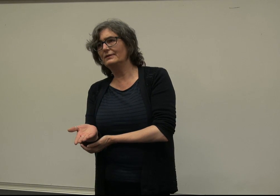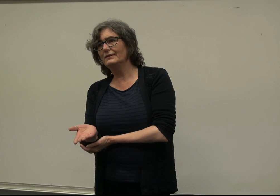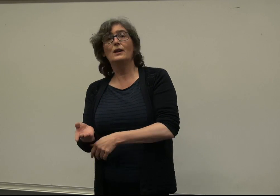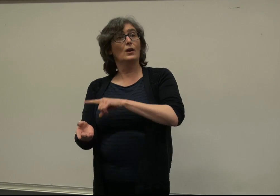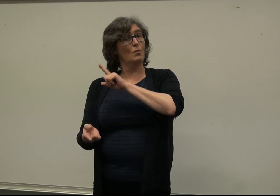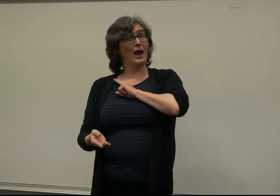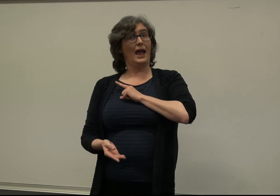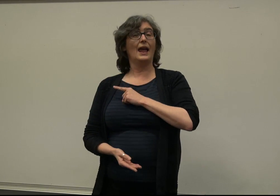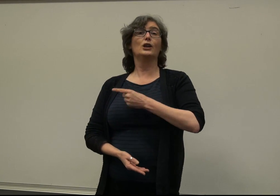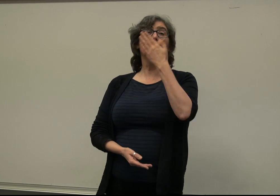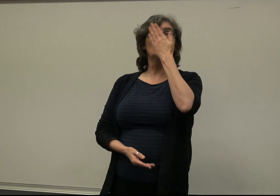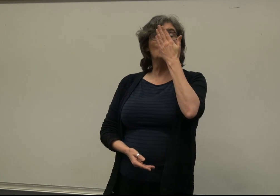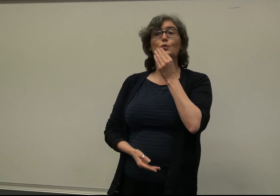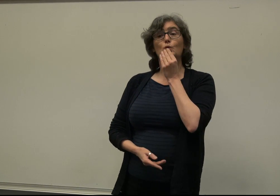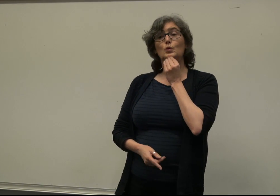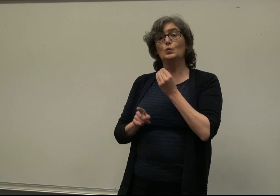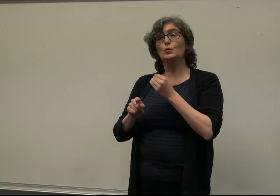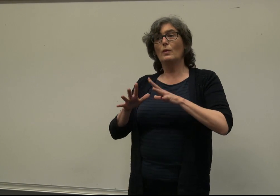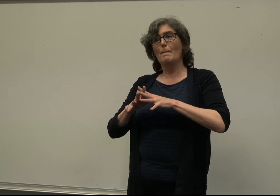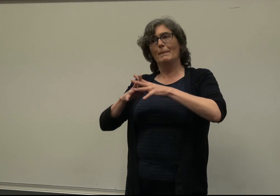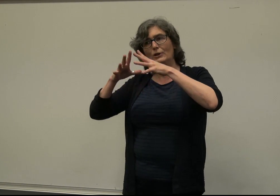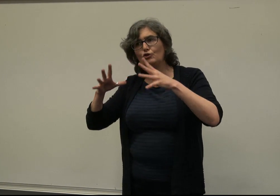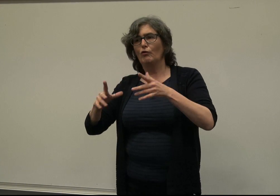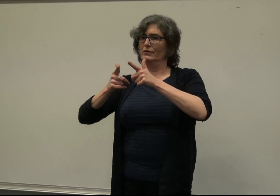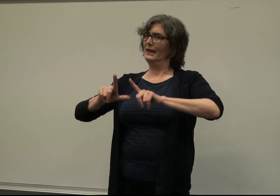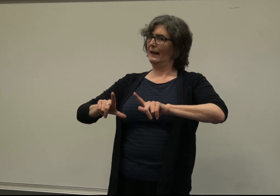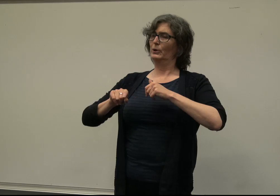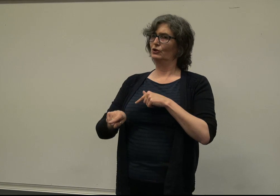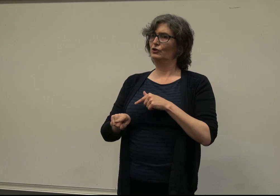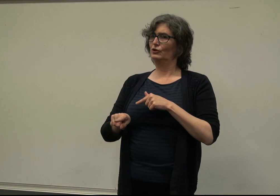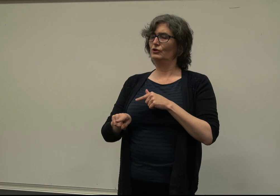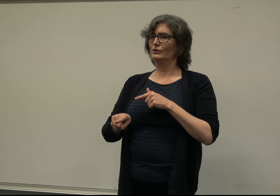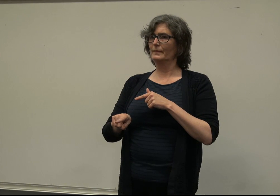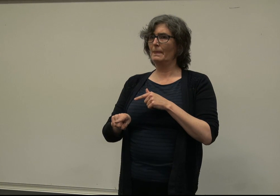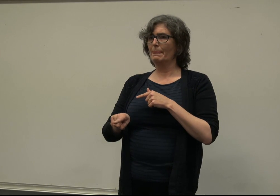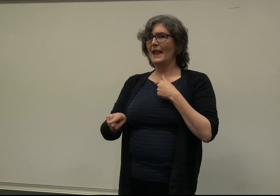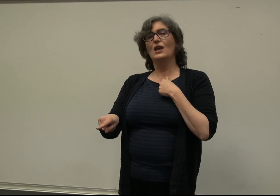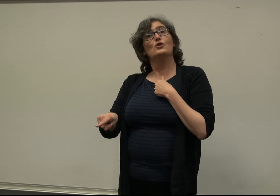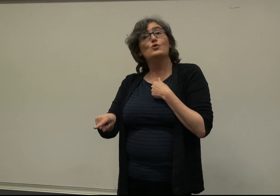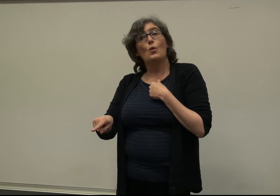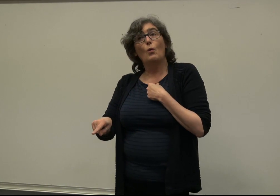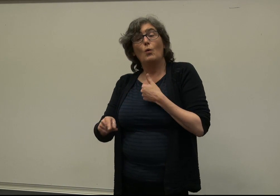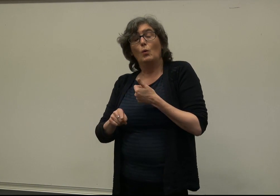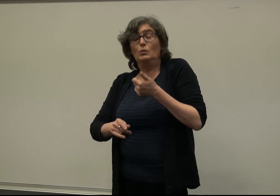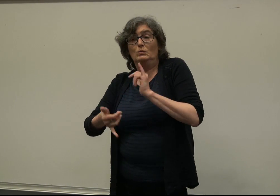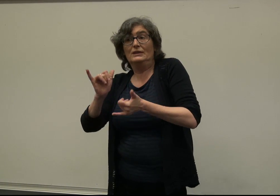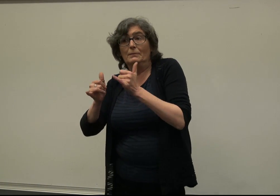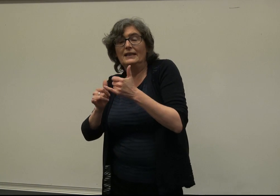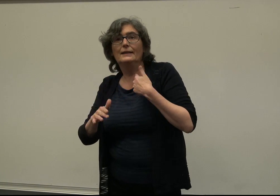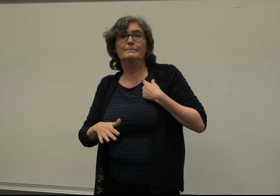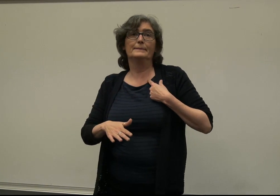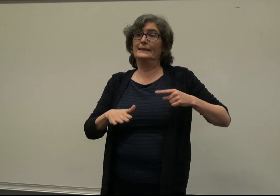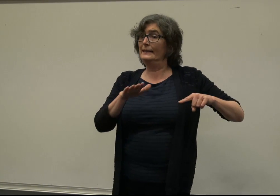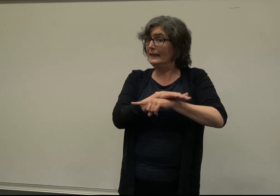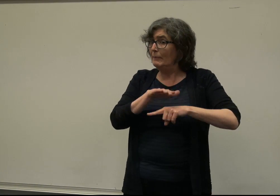majority language. This misconception is often applied to migrant children who come